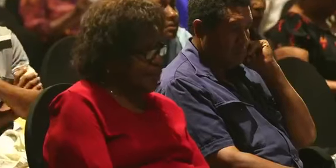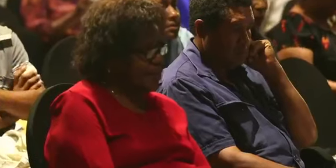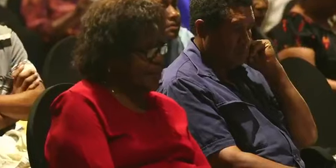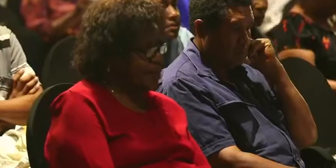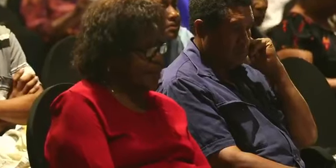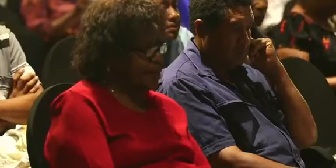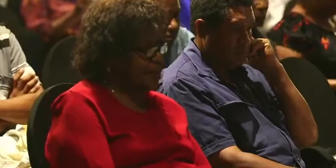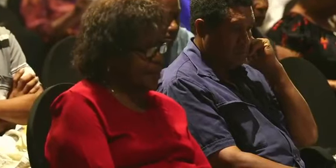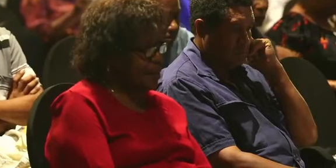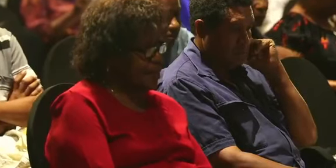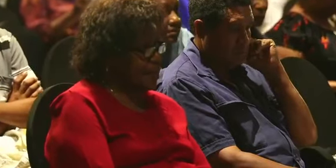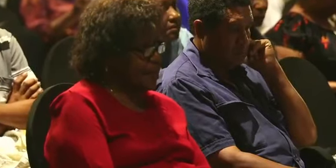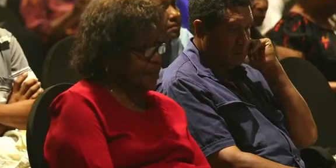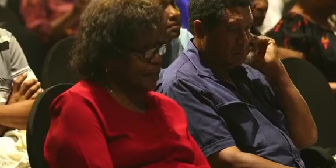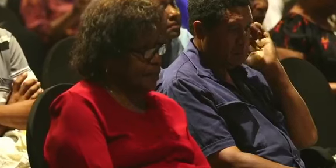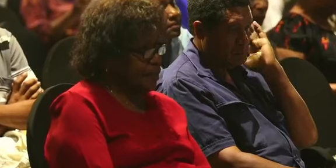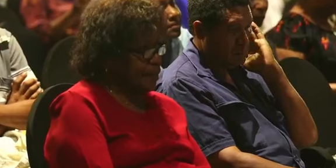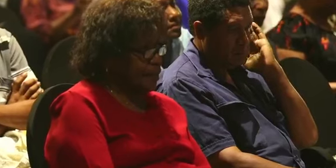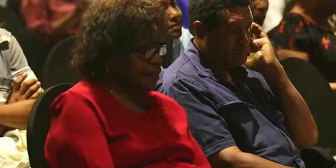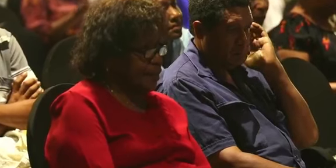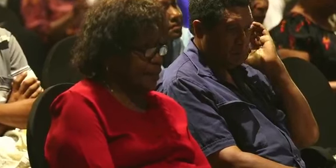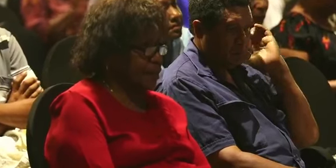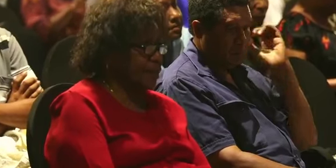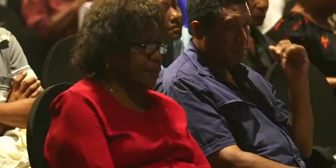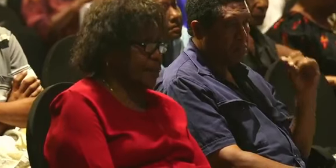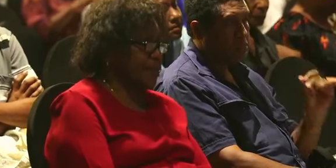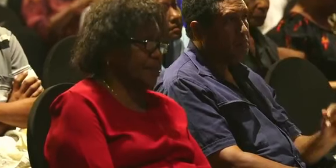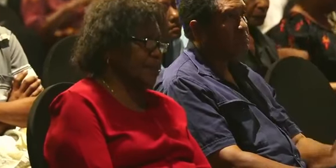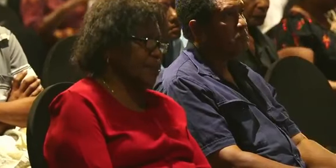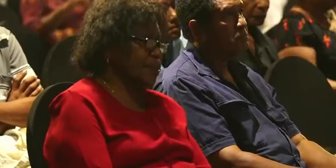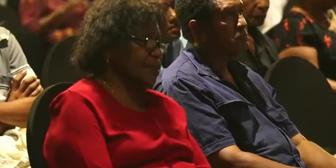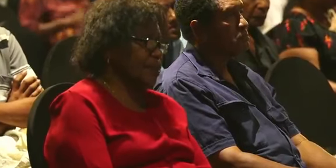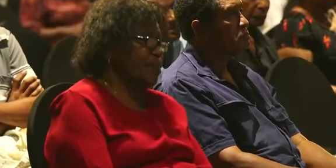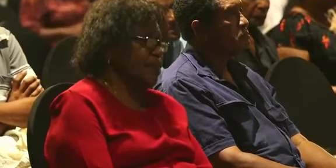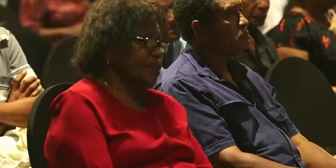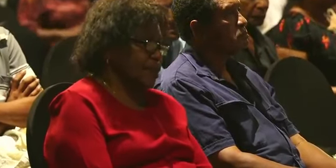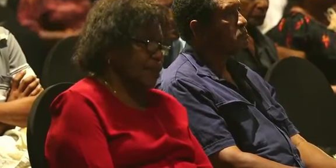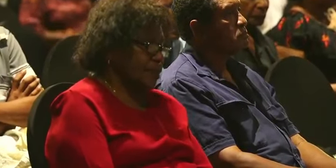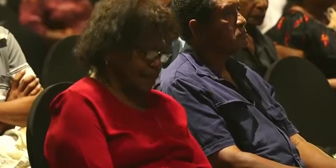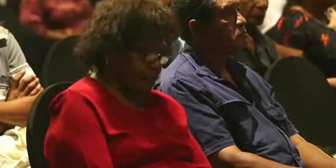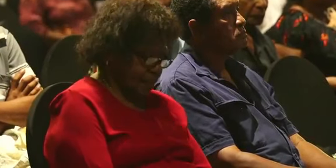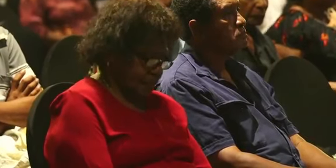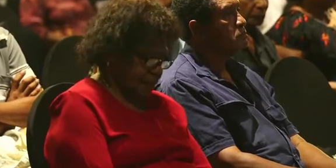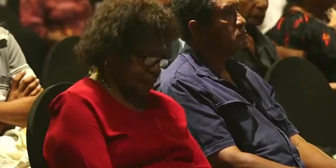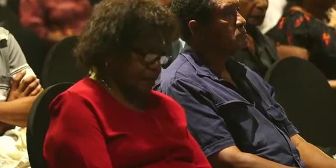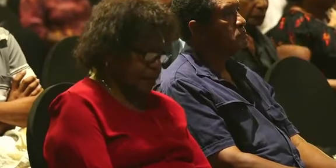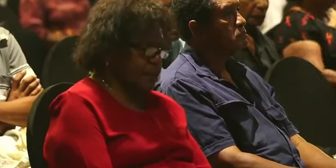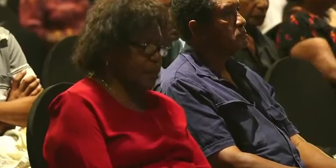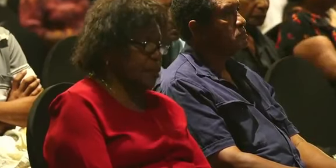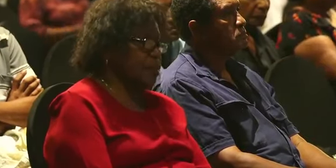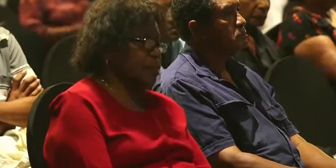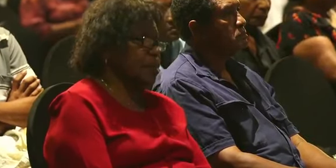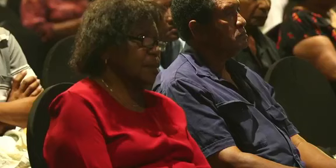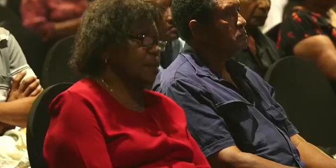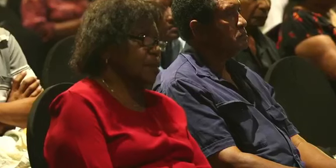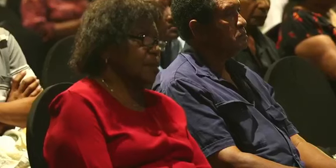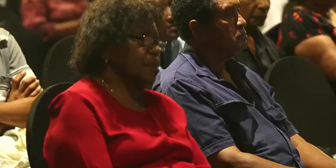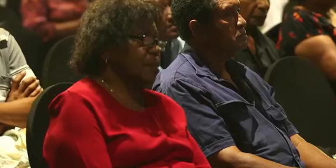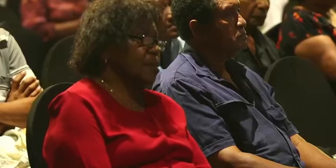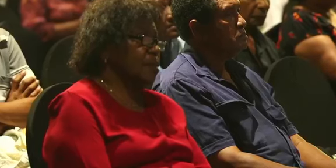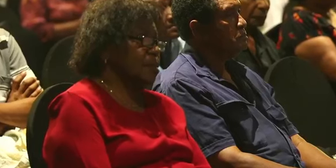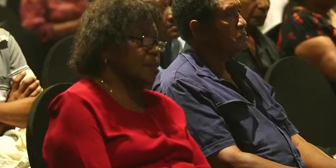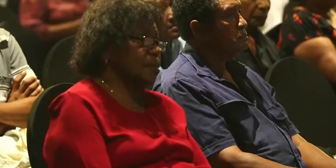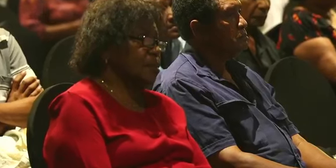lo display session lo so big thank you come to you. So on behalf of the